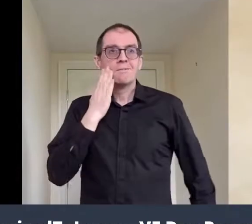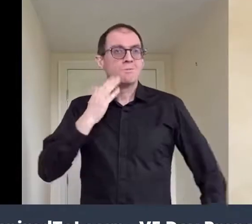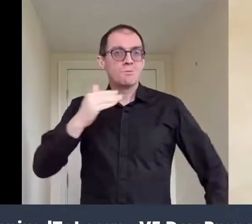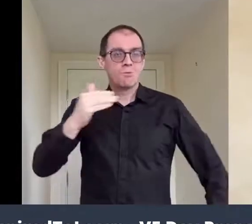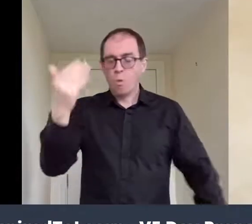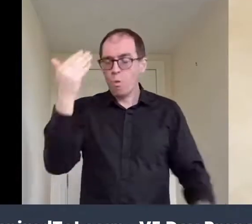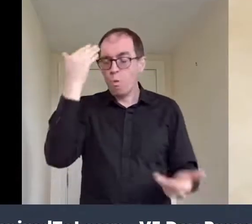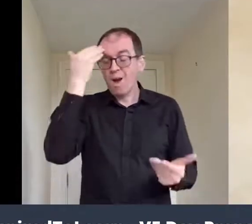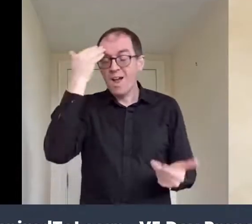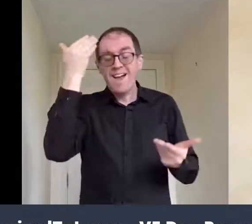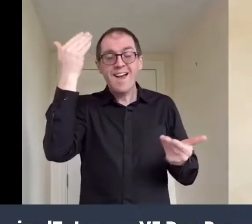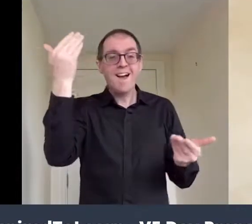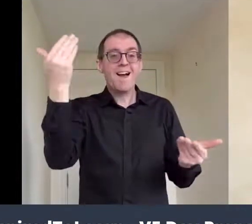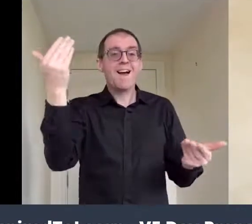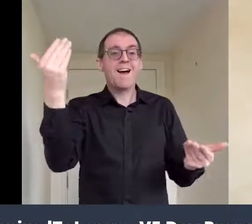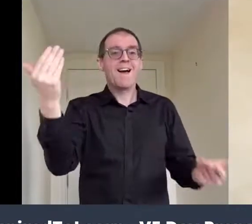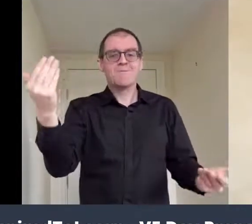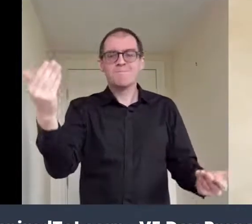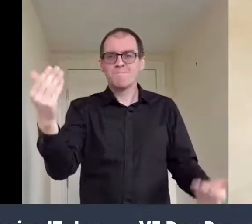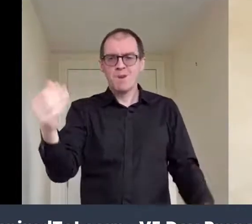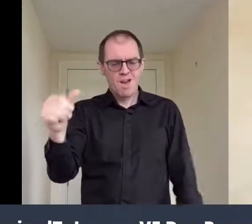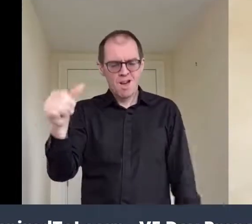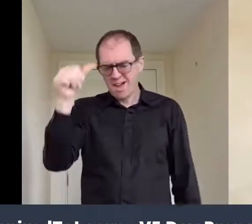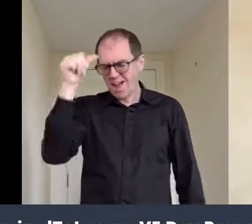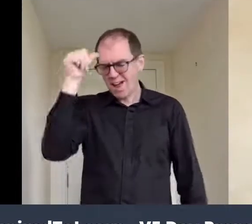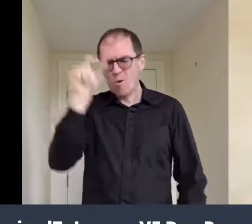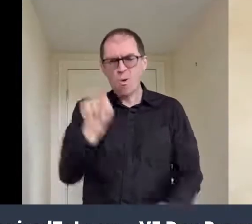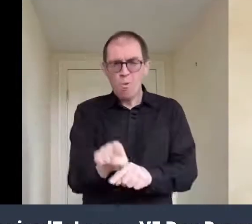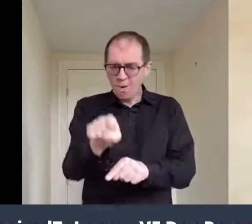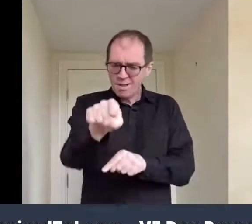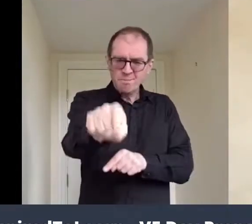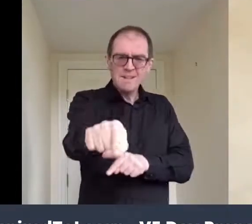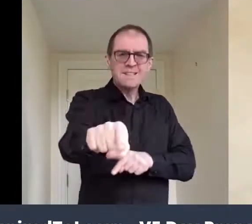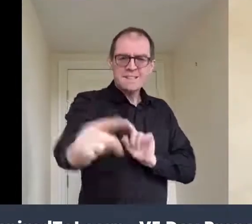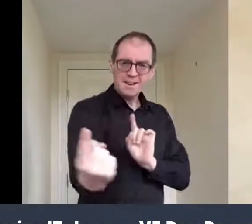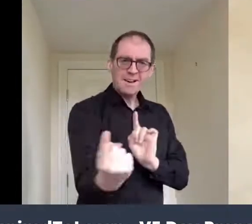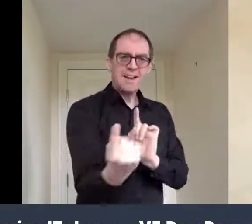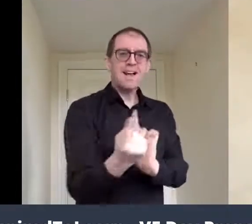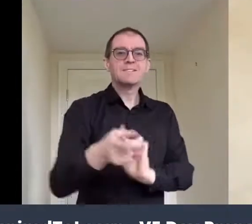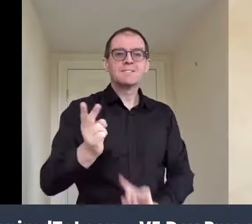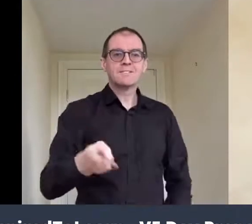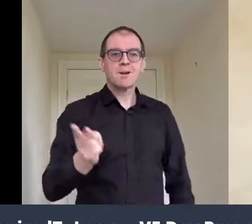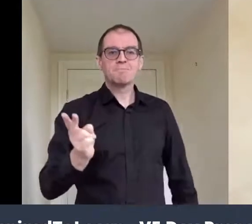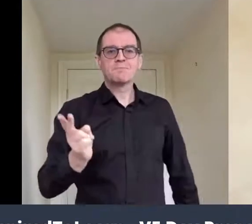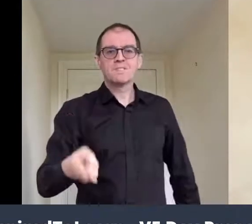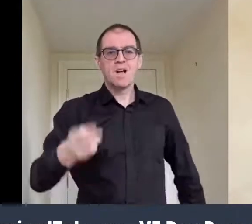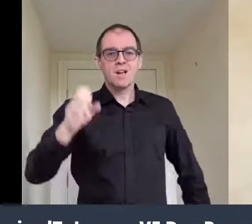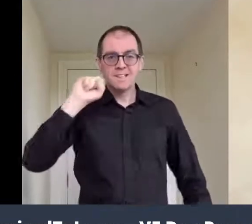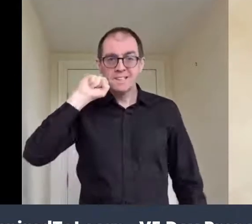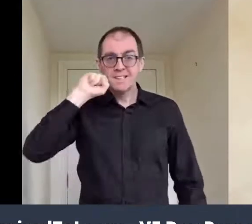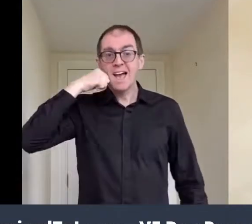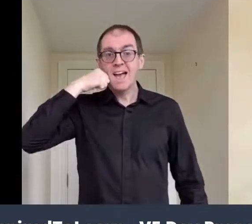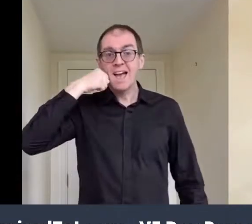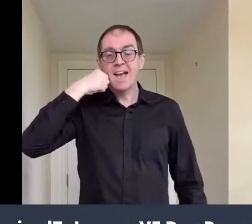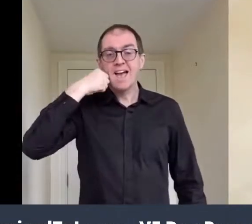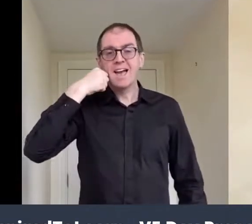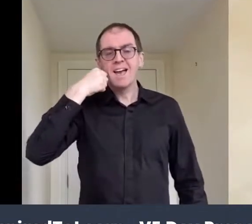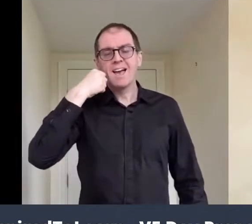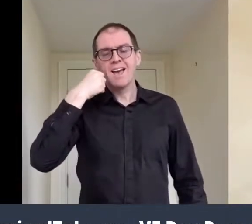don't know when, but I know we'll meet again some sunny